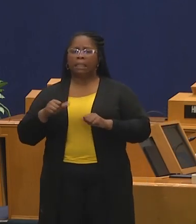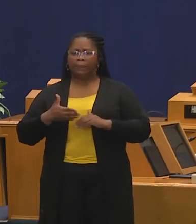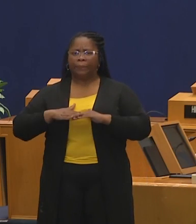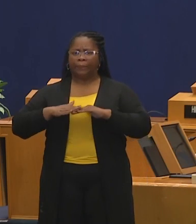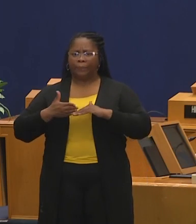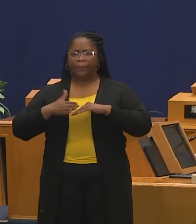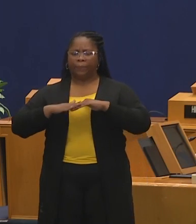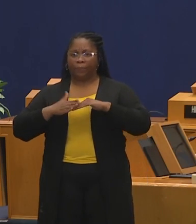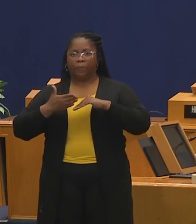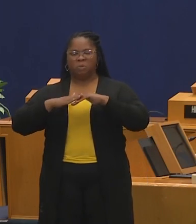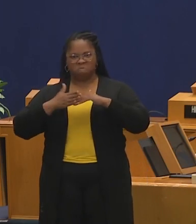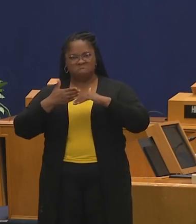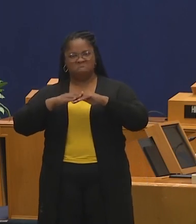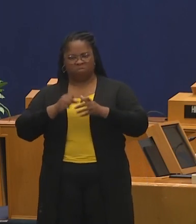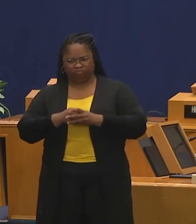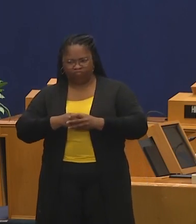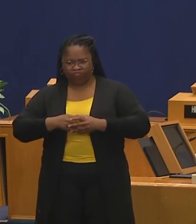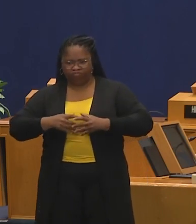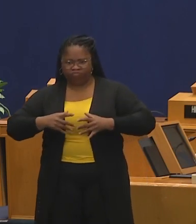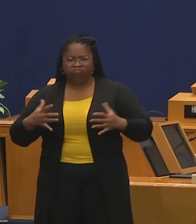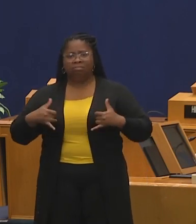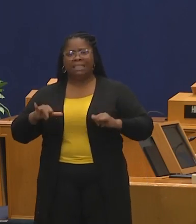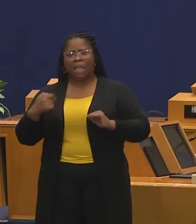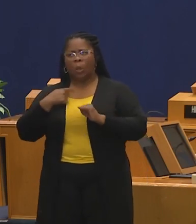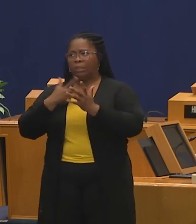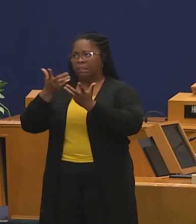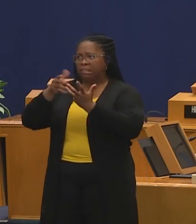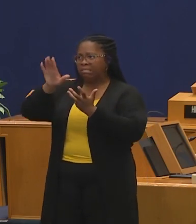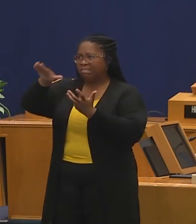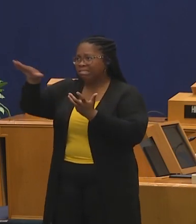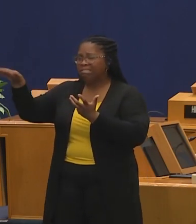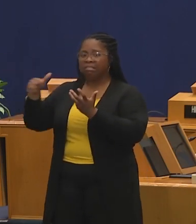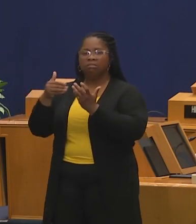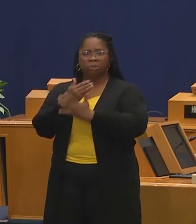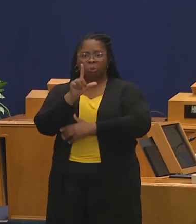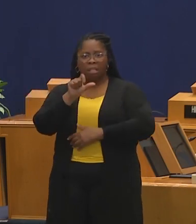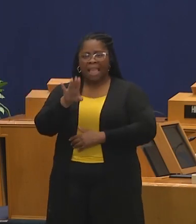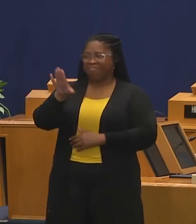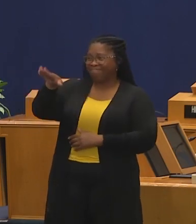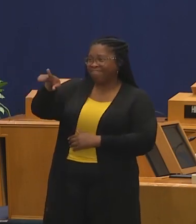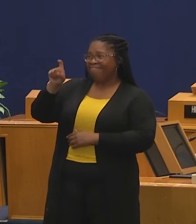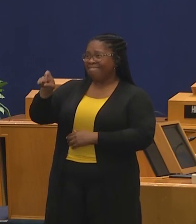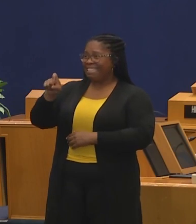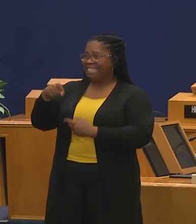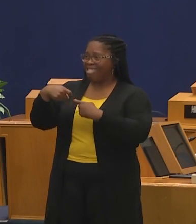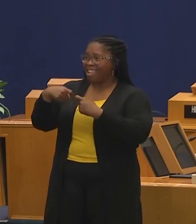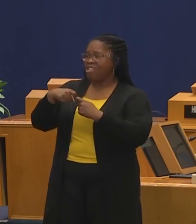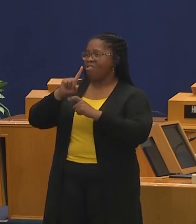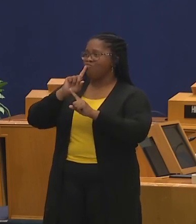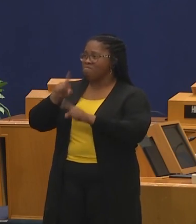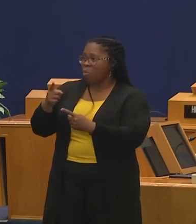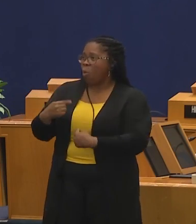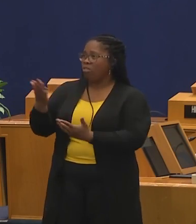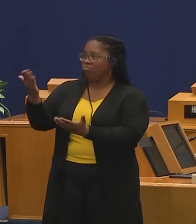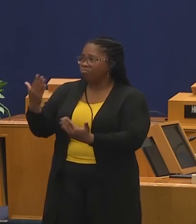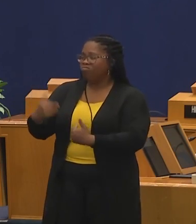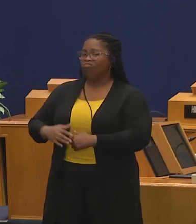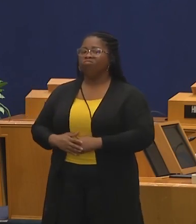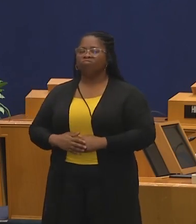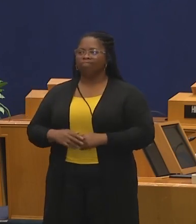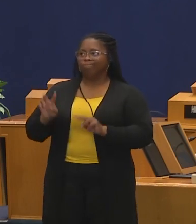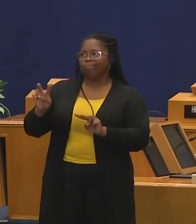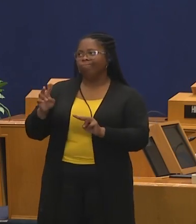are still working with some of the newer labs to get a copy of electronic lab reporting from them. And